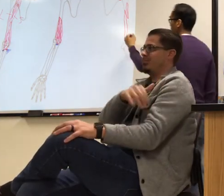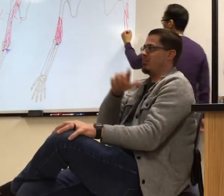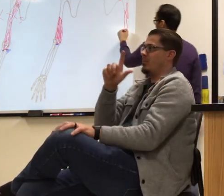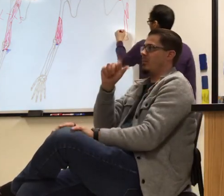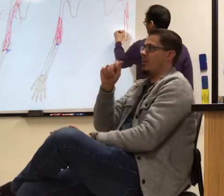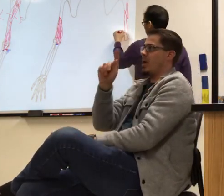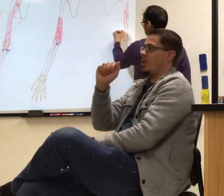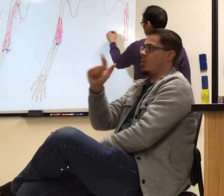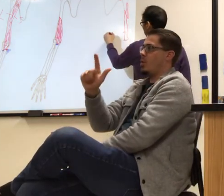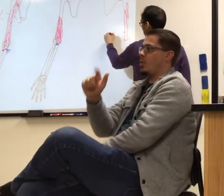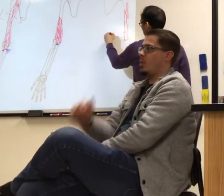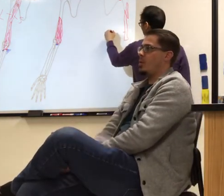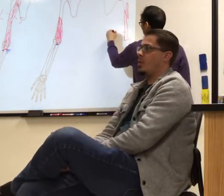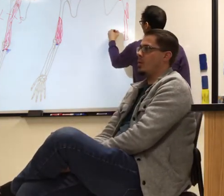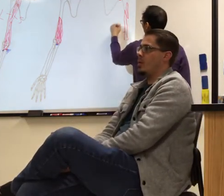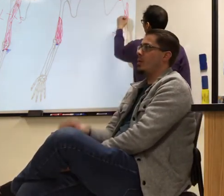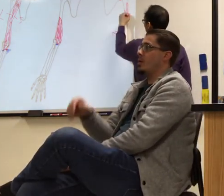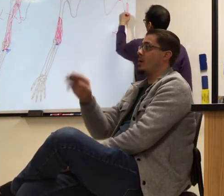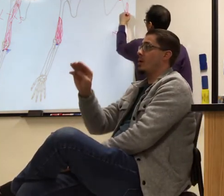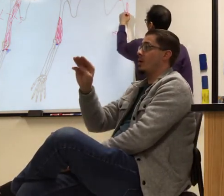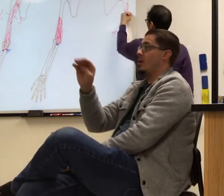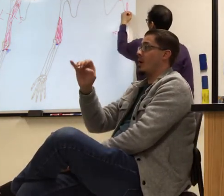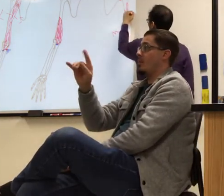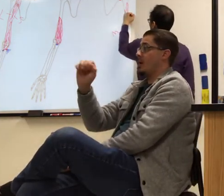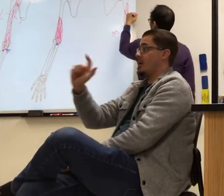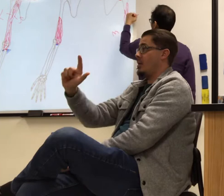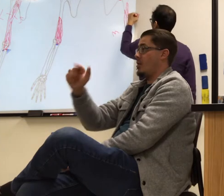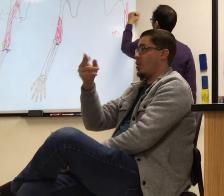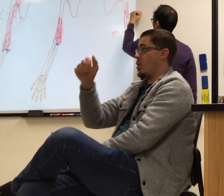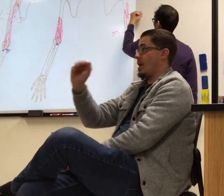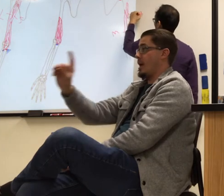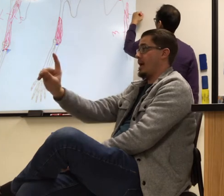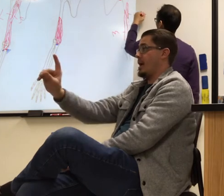So that's medial head, that's